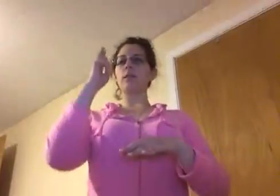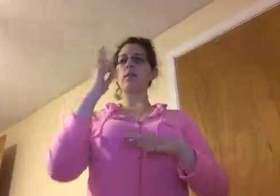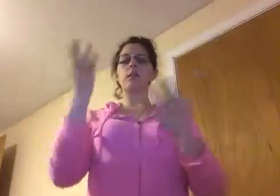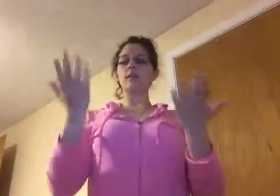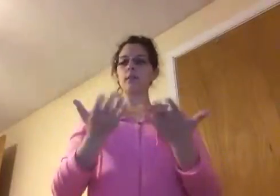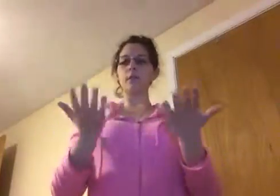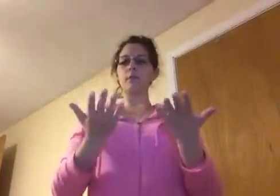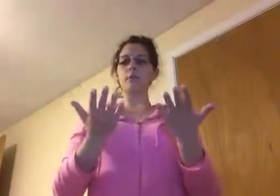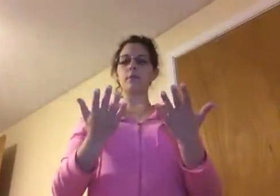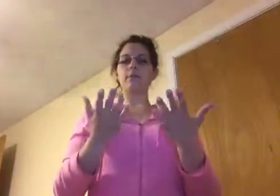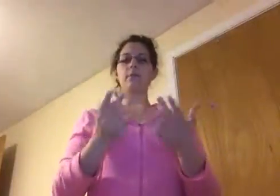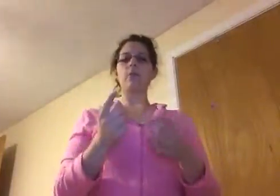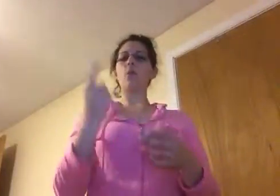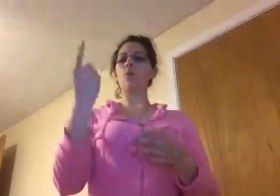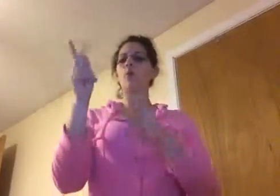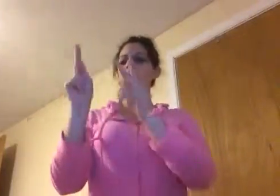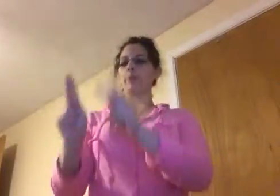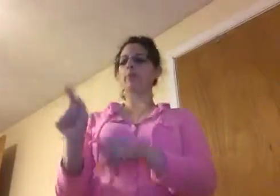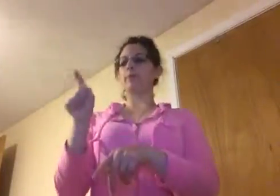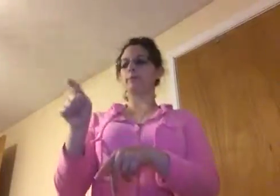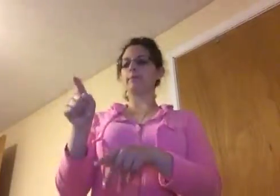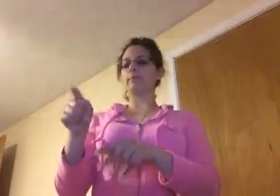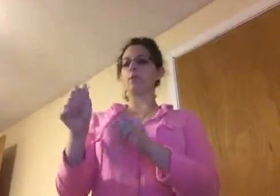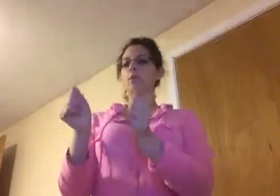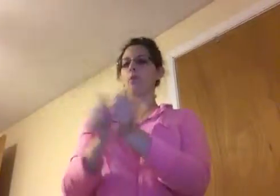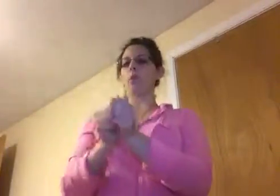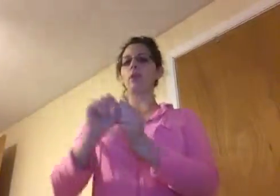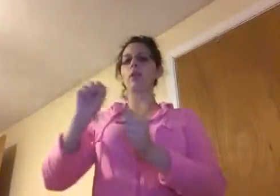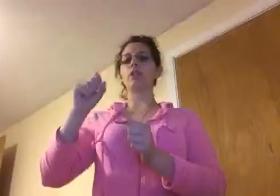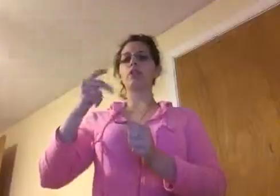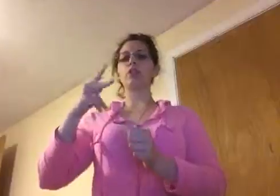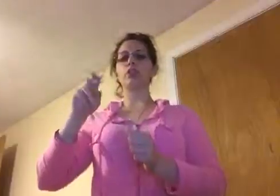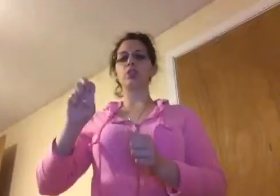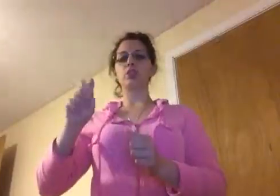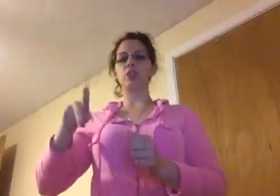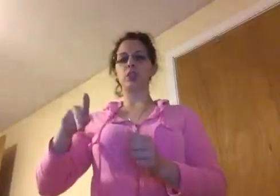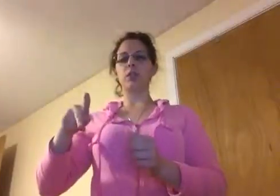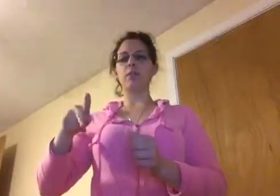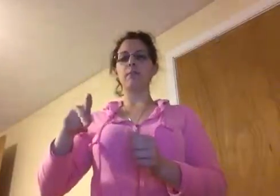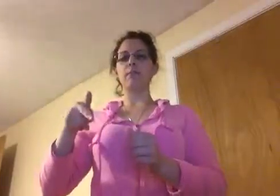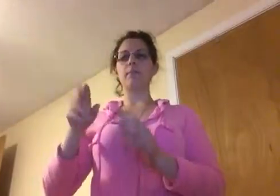bunch of sheep than it would be to have 10 farmers. Okay, just as profitable for them.